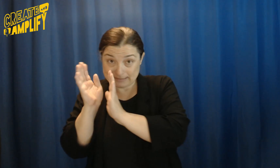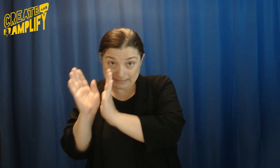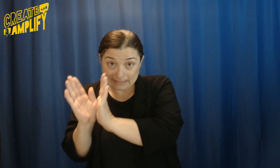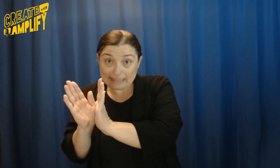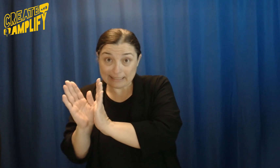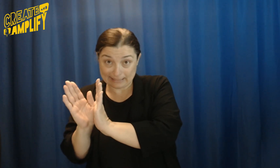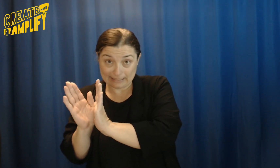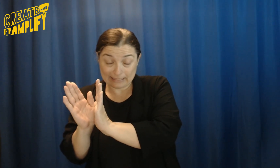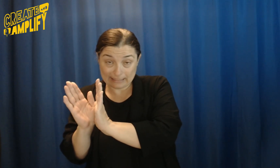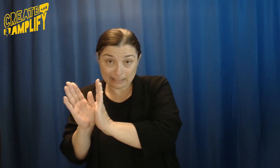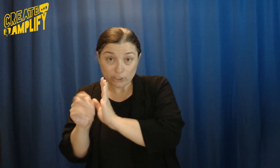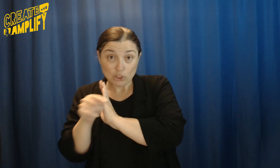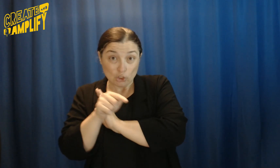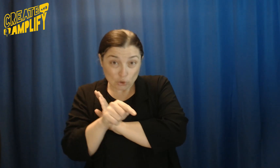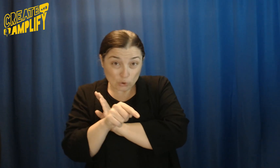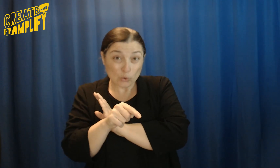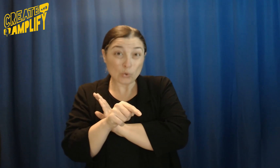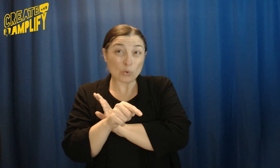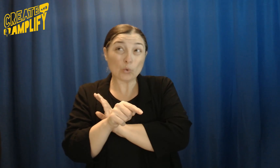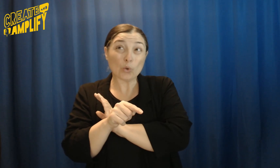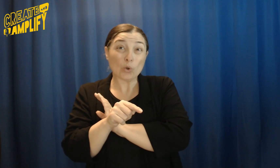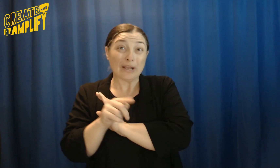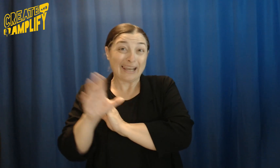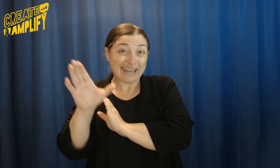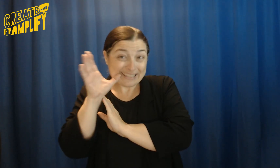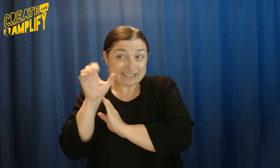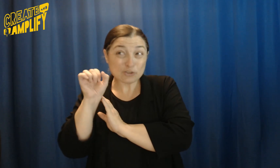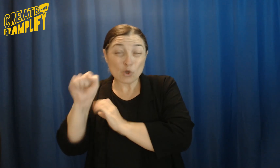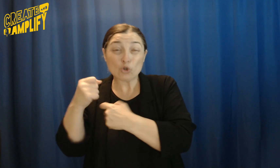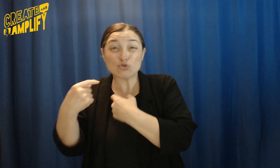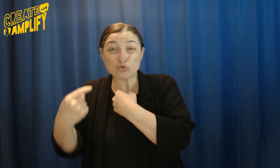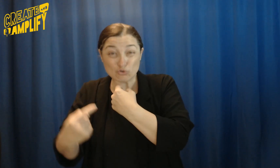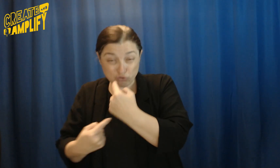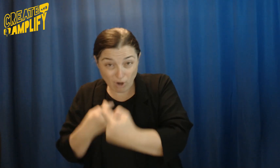to her describing what her life is and demanded more